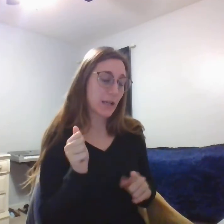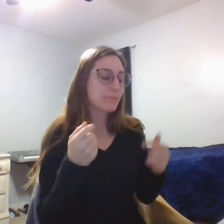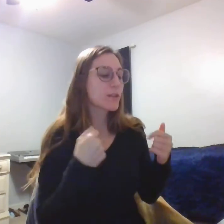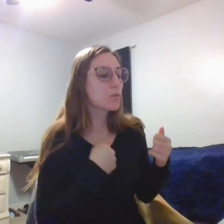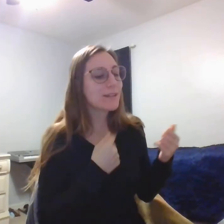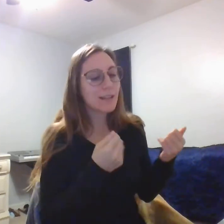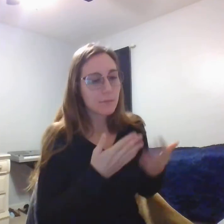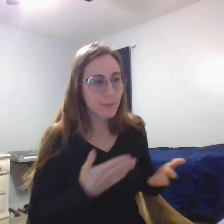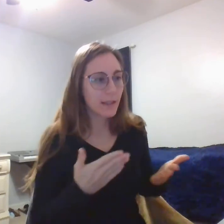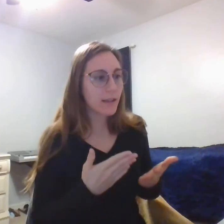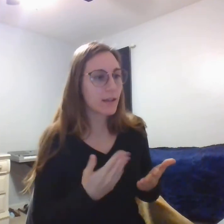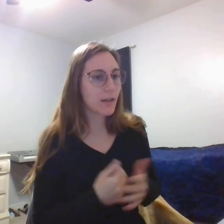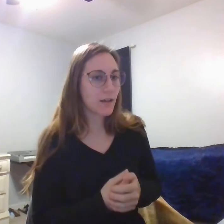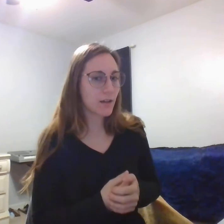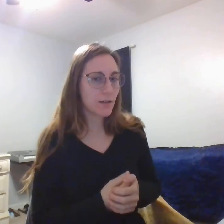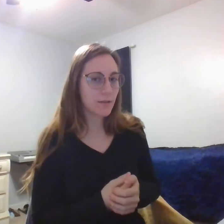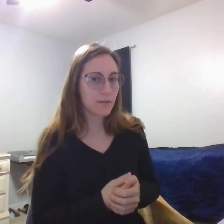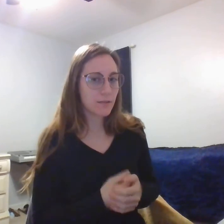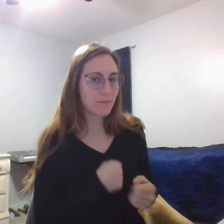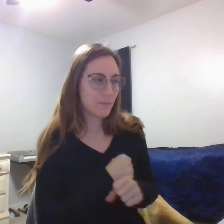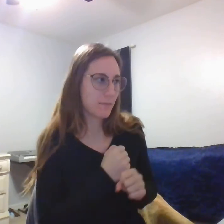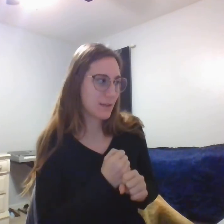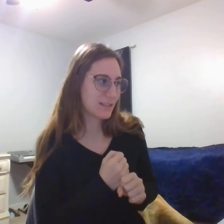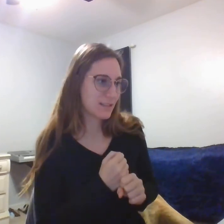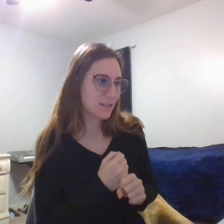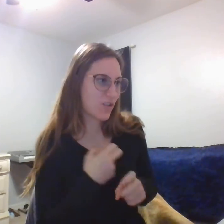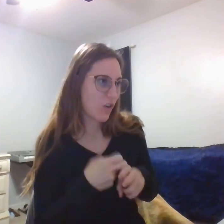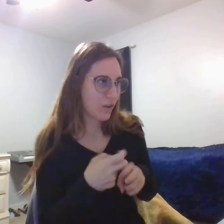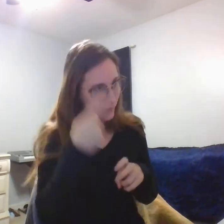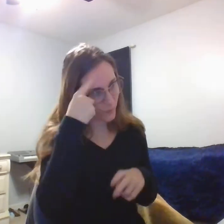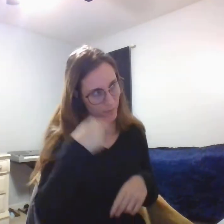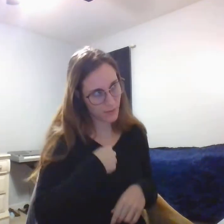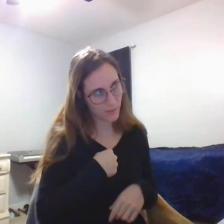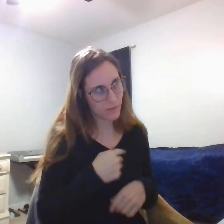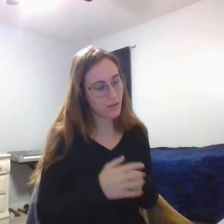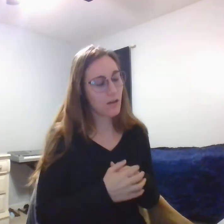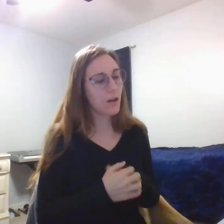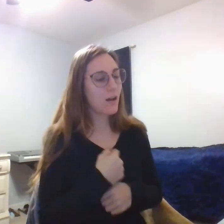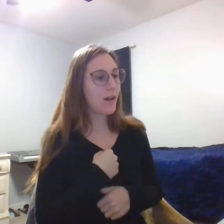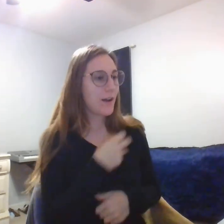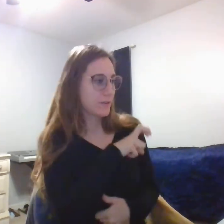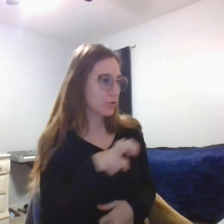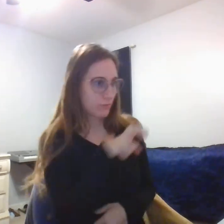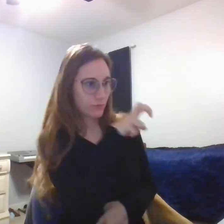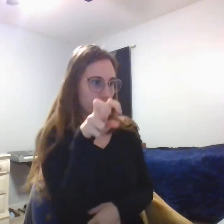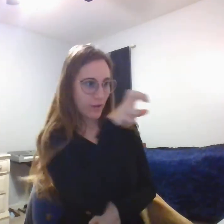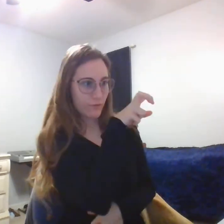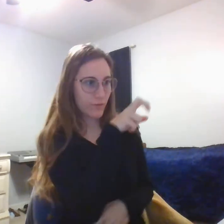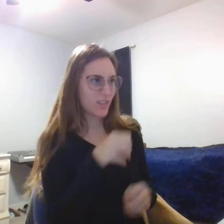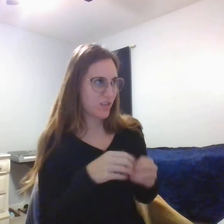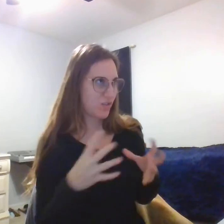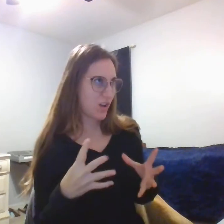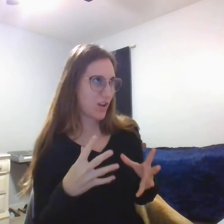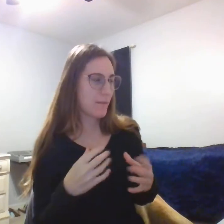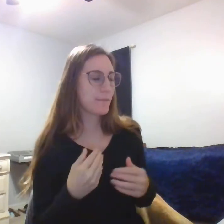I think it puts me in a space where I am like really fleeting, kind of, and maybe that's why it's so hard to answer.